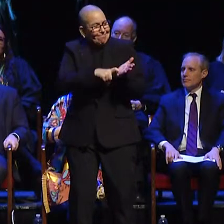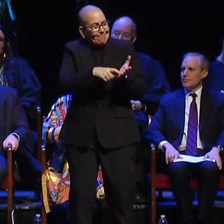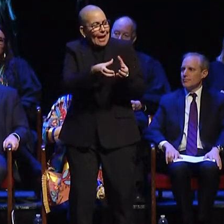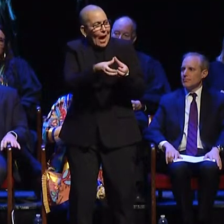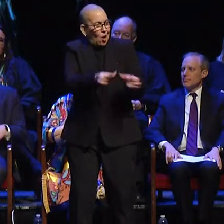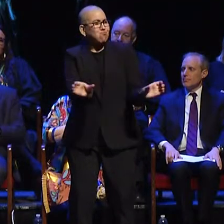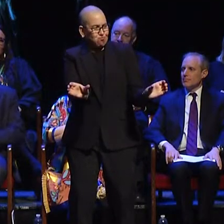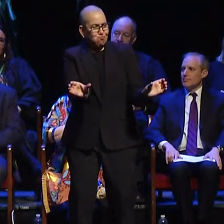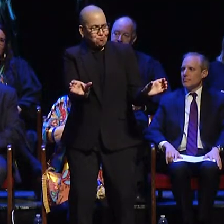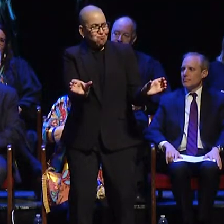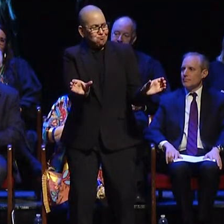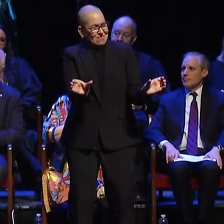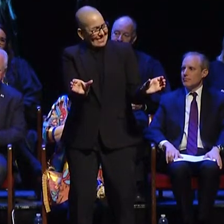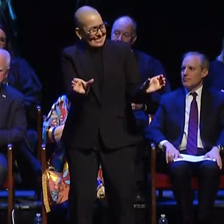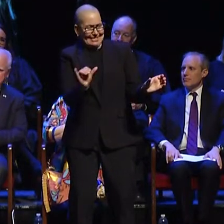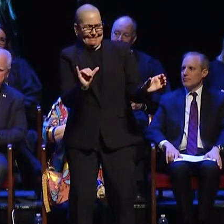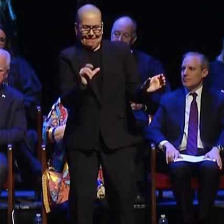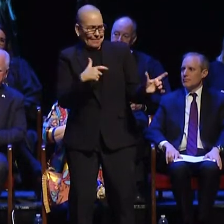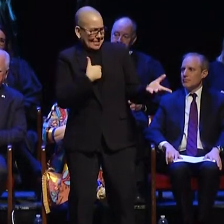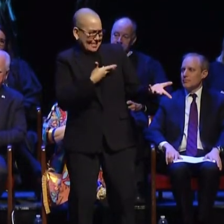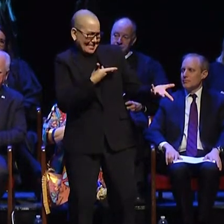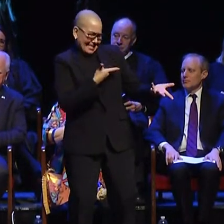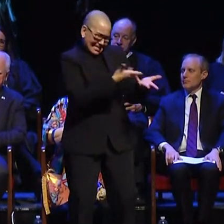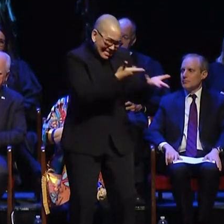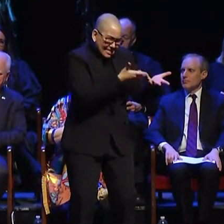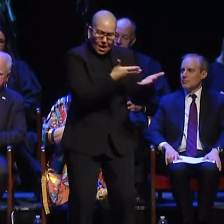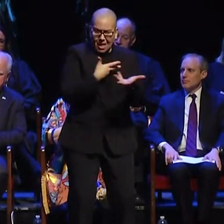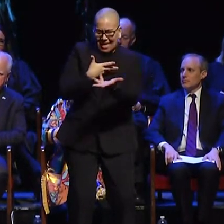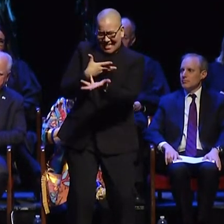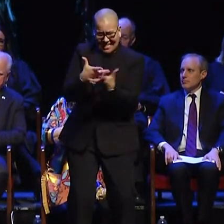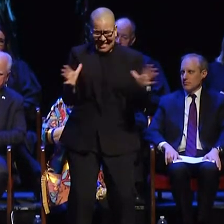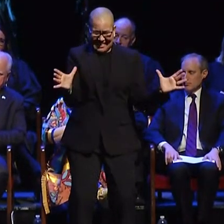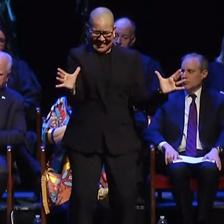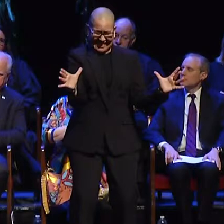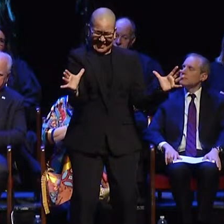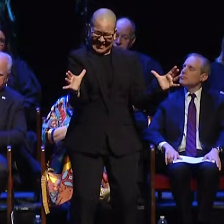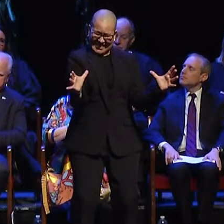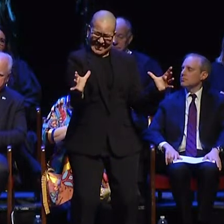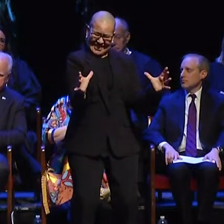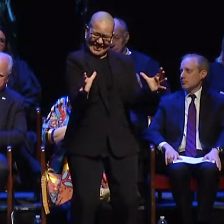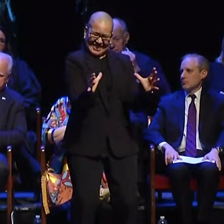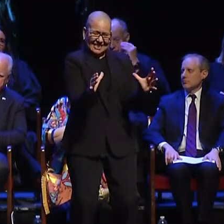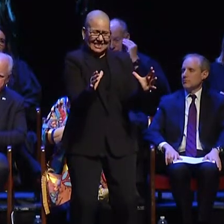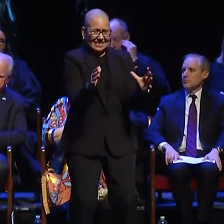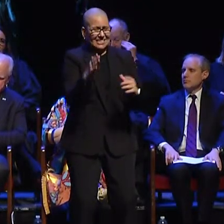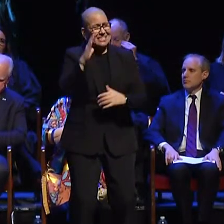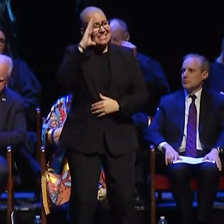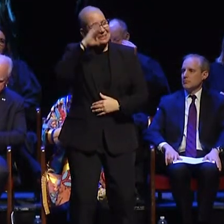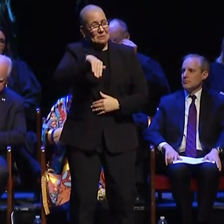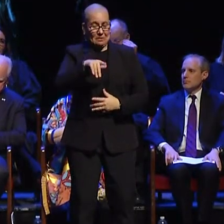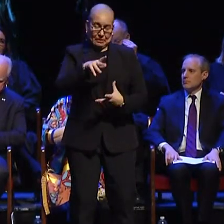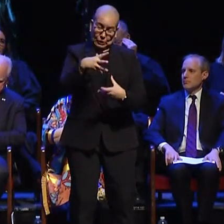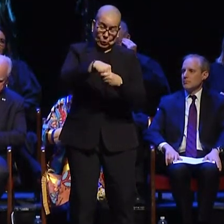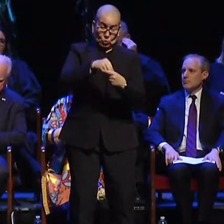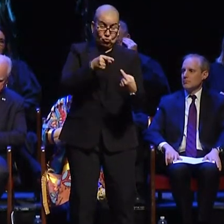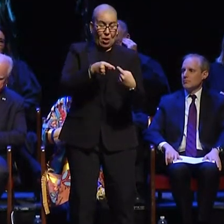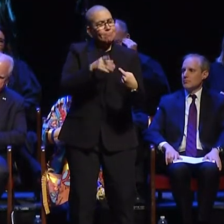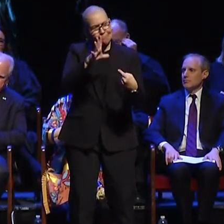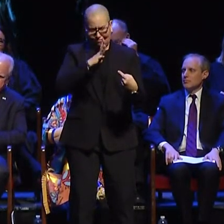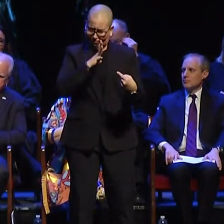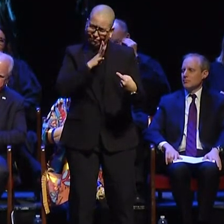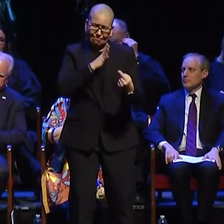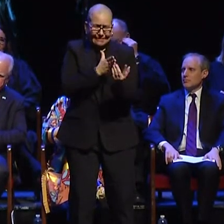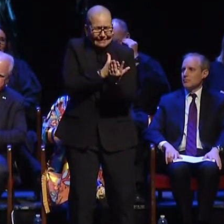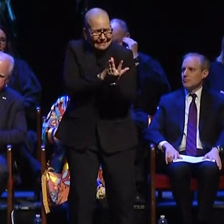sure that we are reaching out and connecting. And if you are struggling to connect, bring it local. You know what? If you're at that